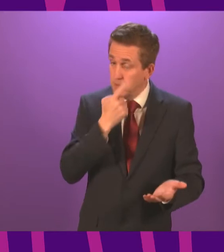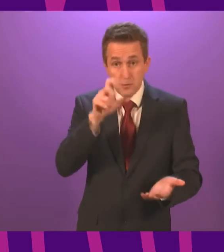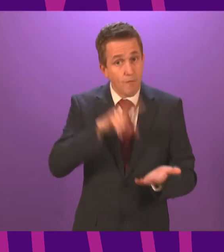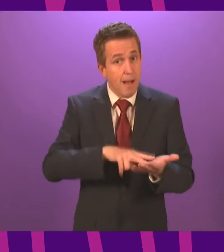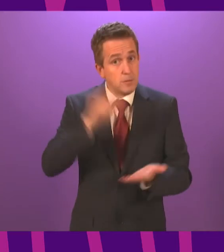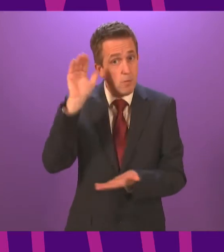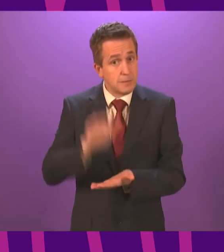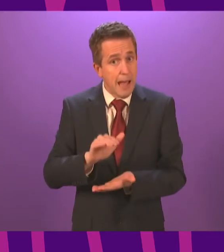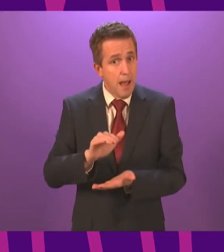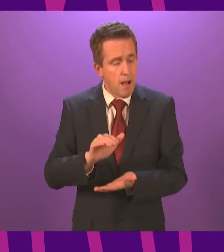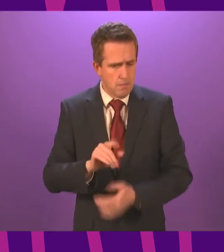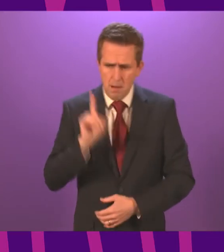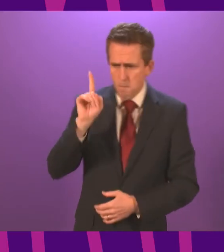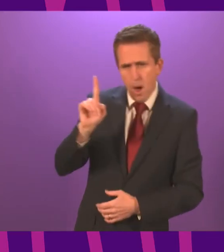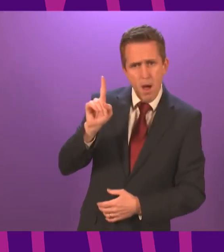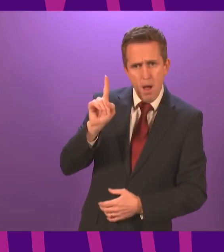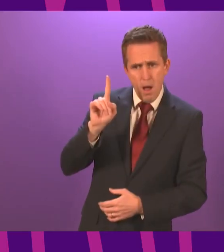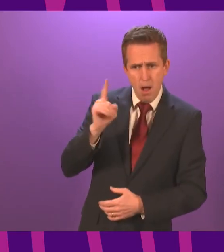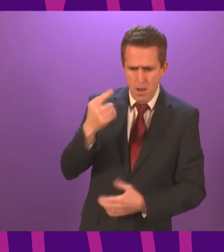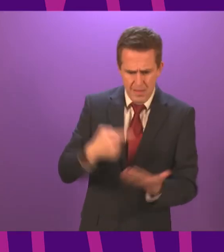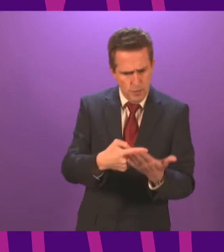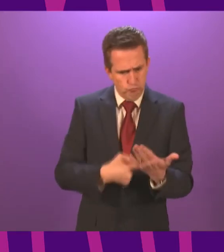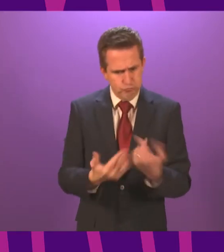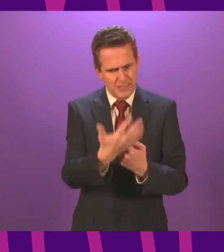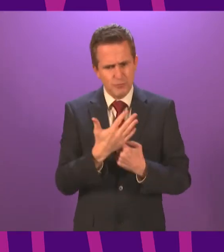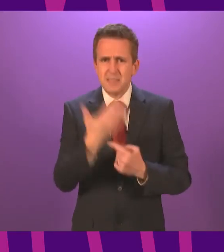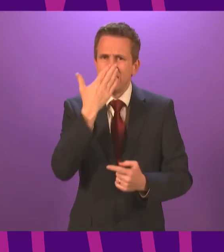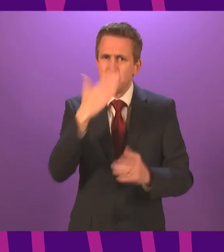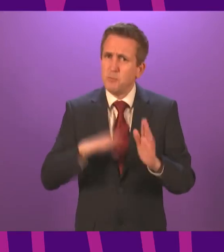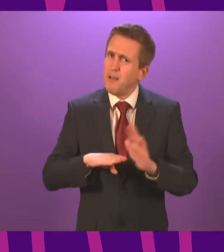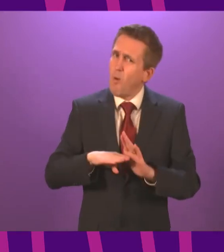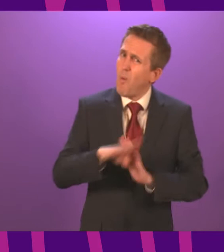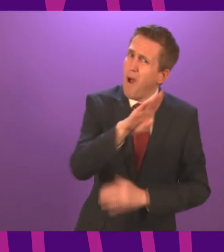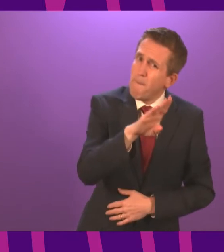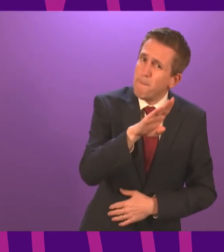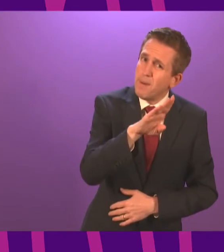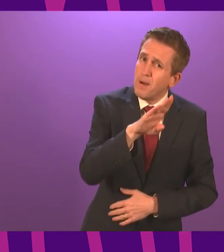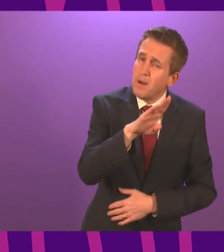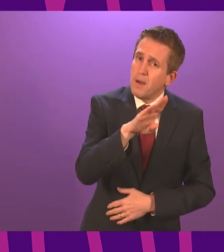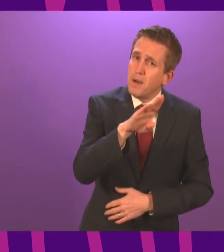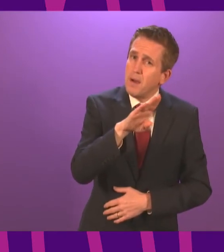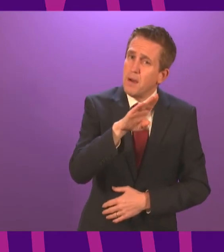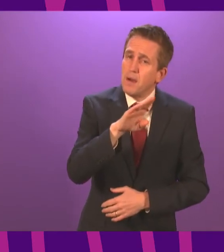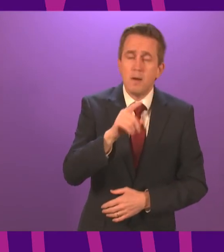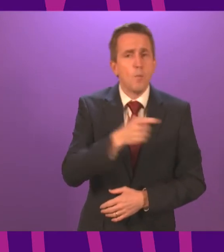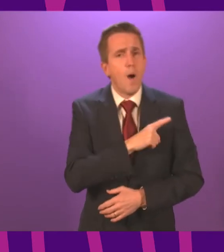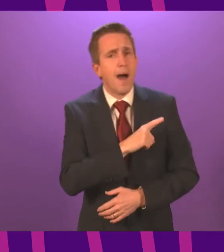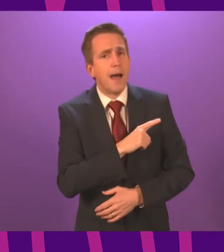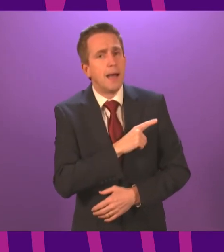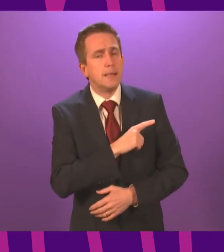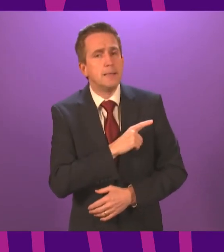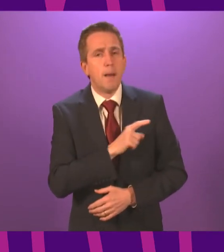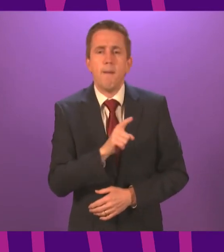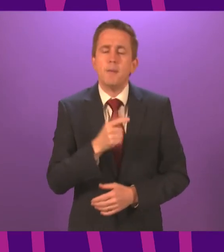the level of restrictions is going up. And it is going up through the lack of adequate